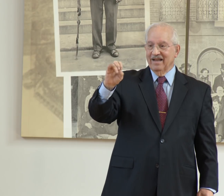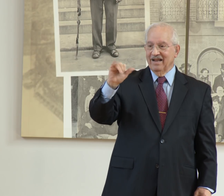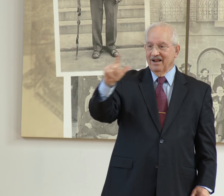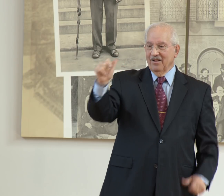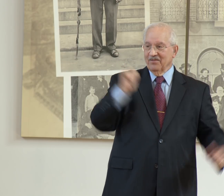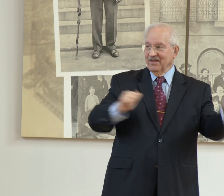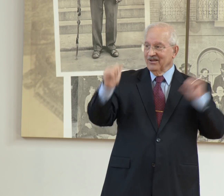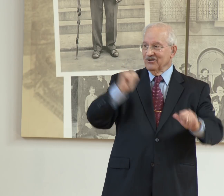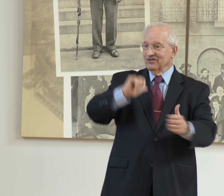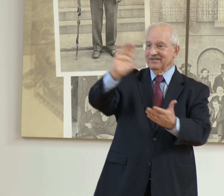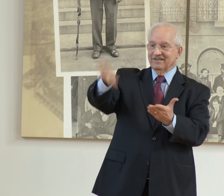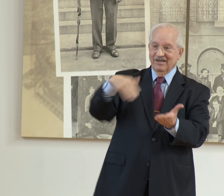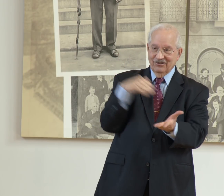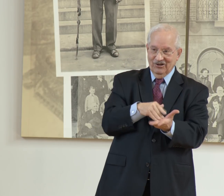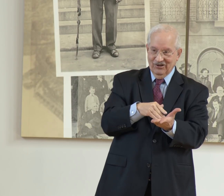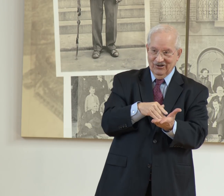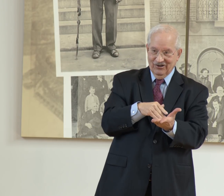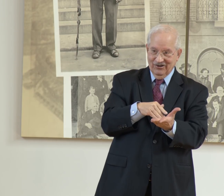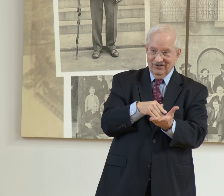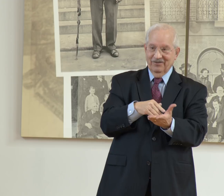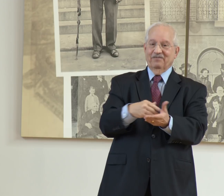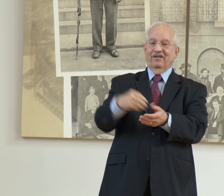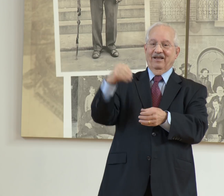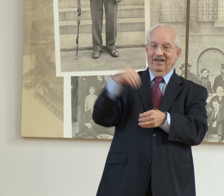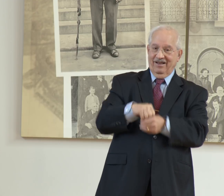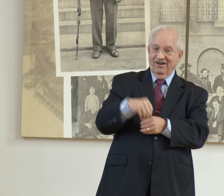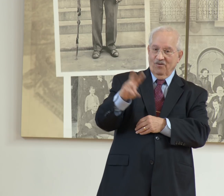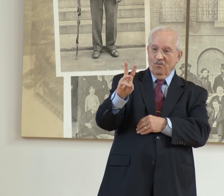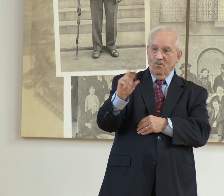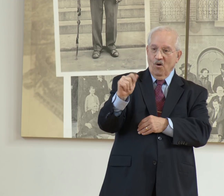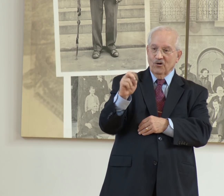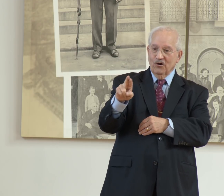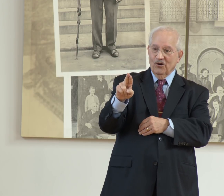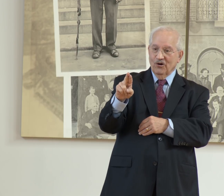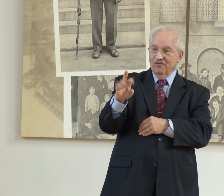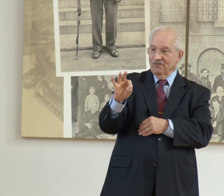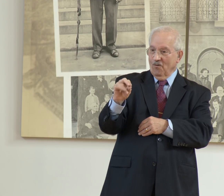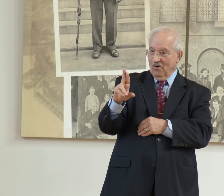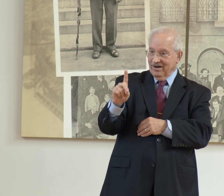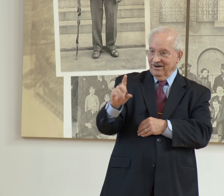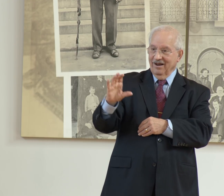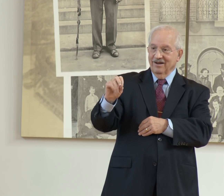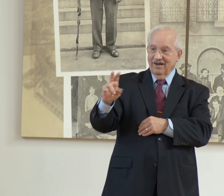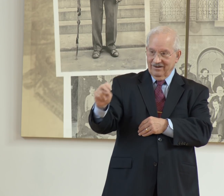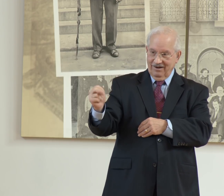at the Eugene O'Neill Theater Center in Waterford, Connecticut.